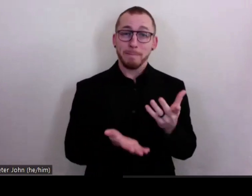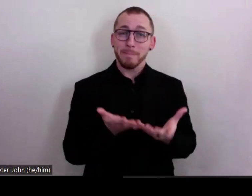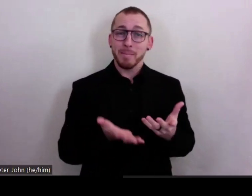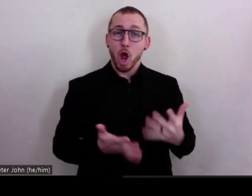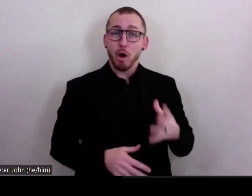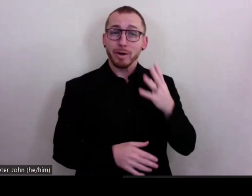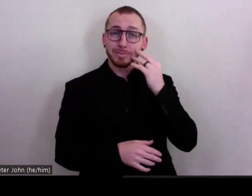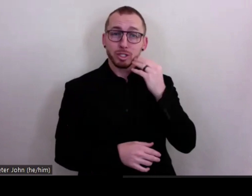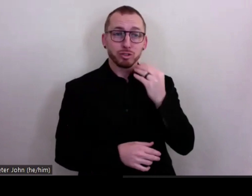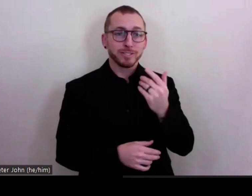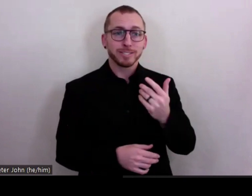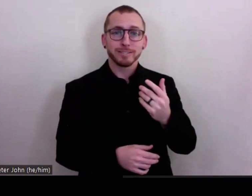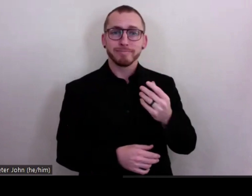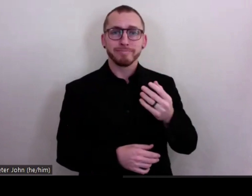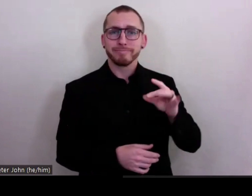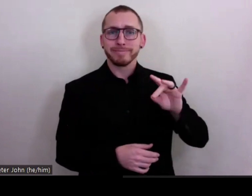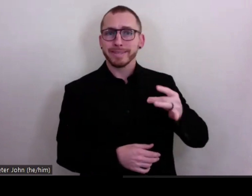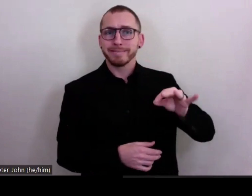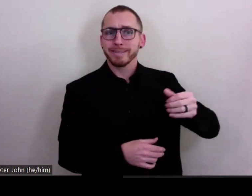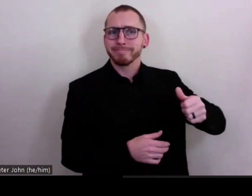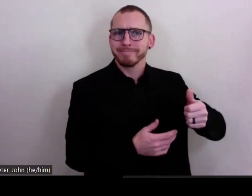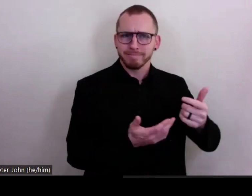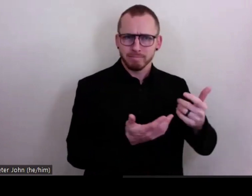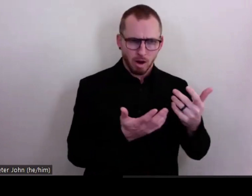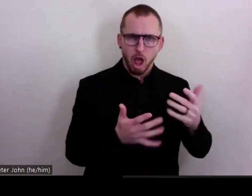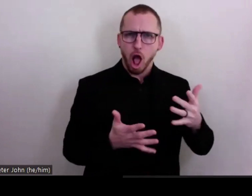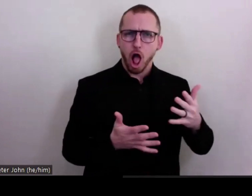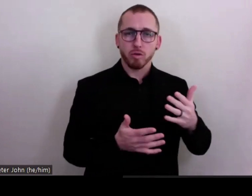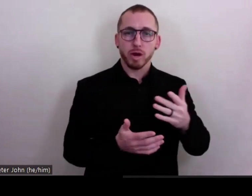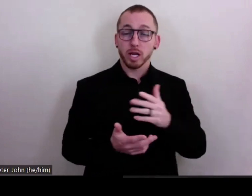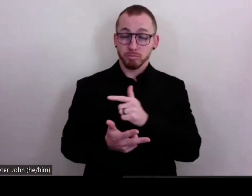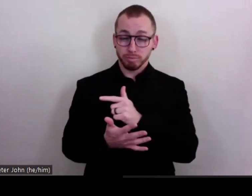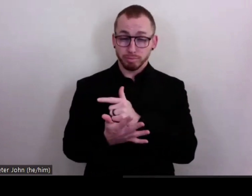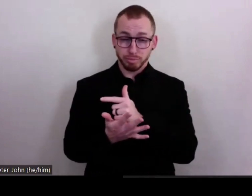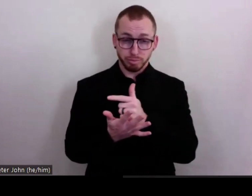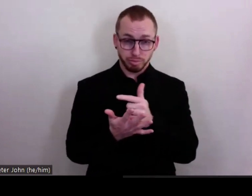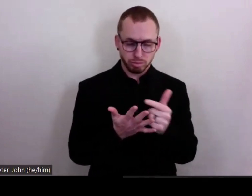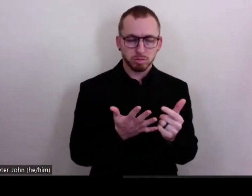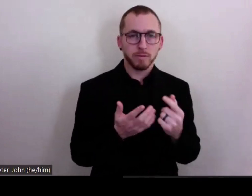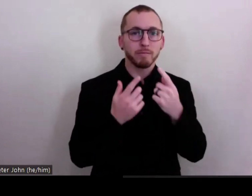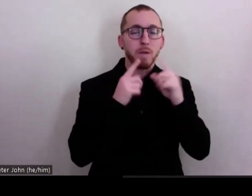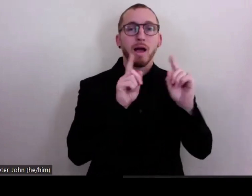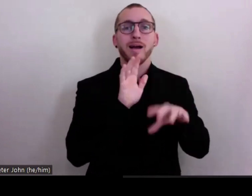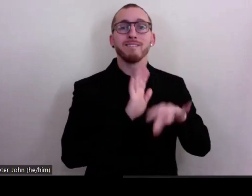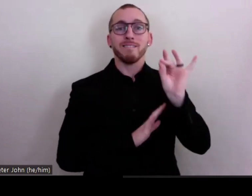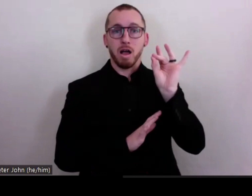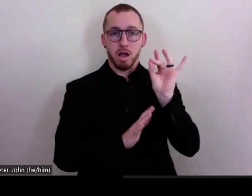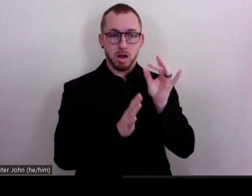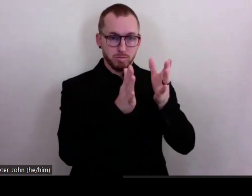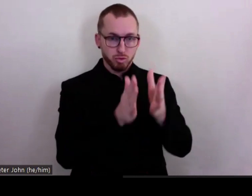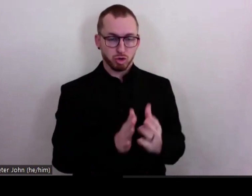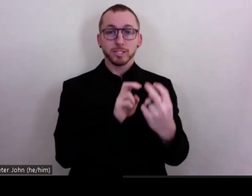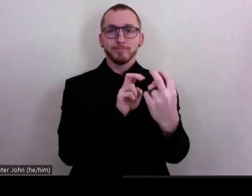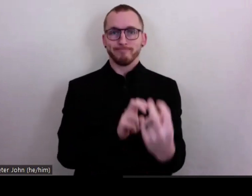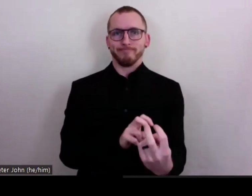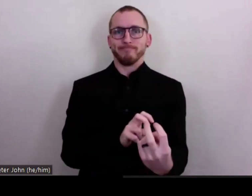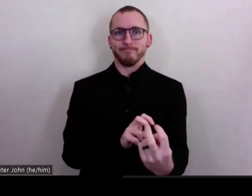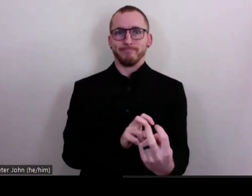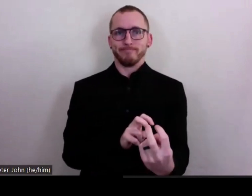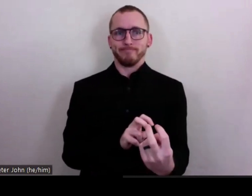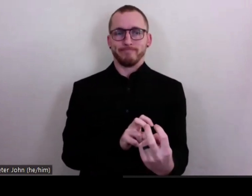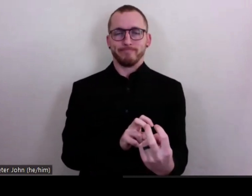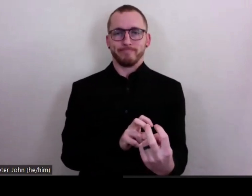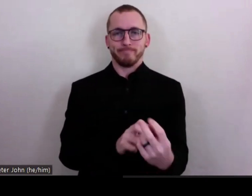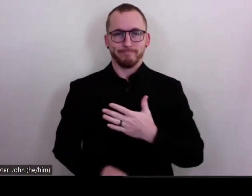up. And there are so many things that they had to overcome to even get to that point where they're sitting in front of you. And